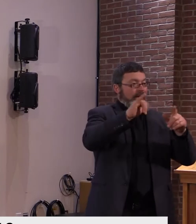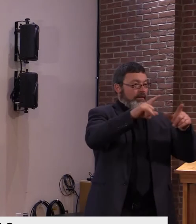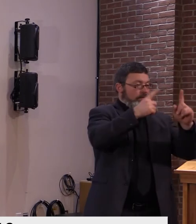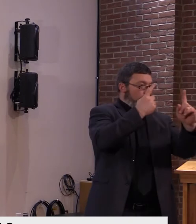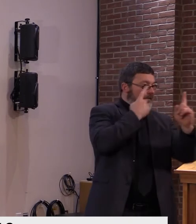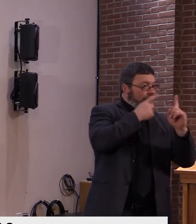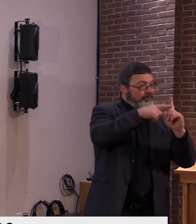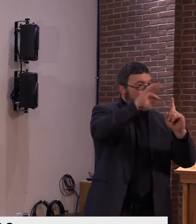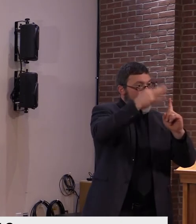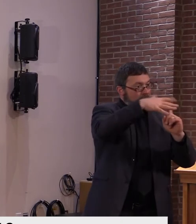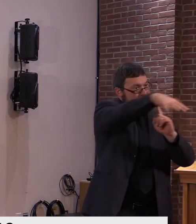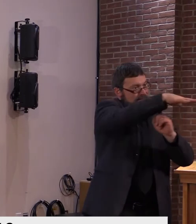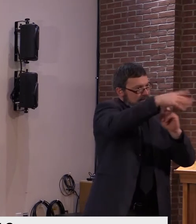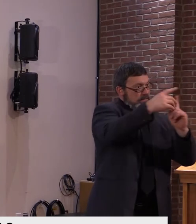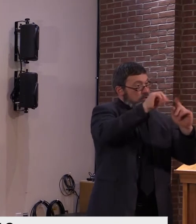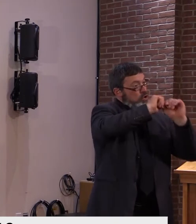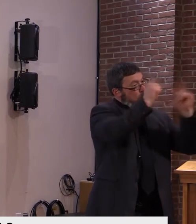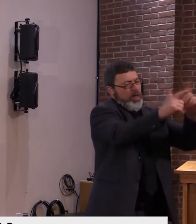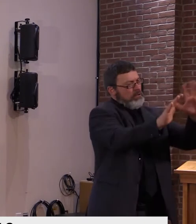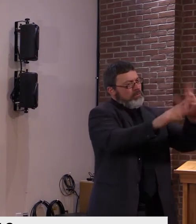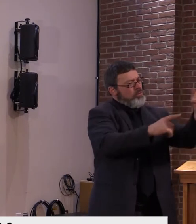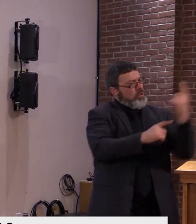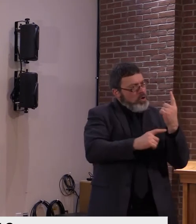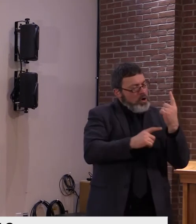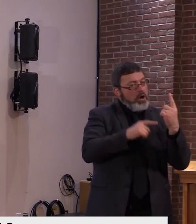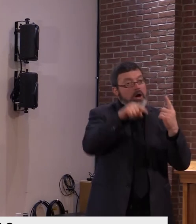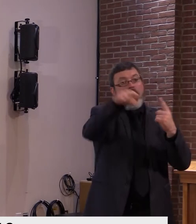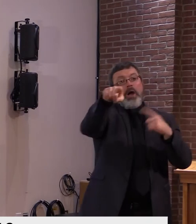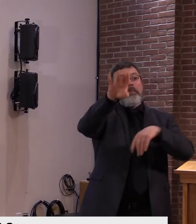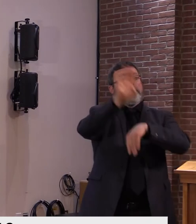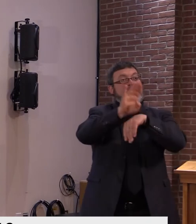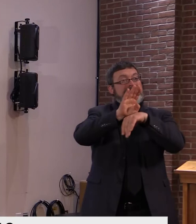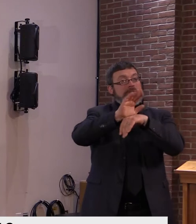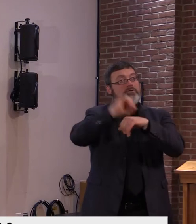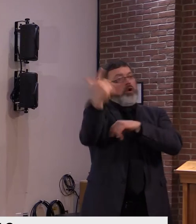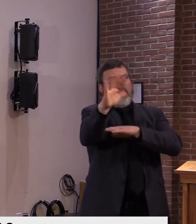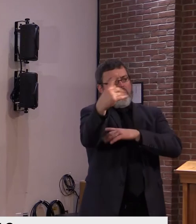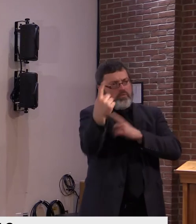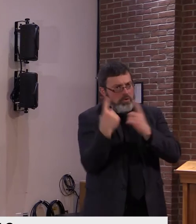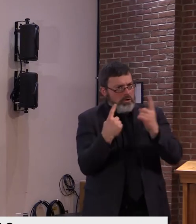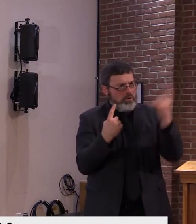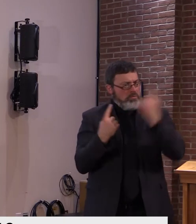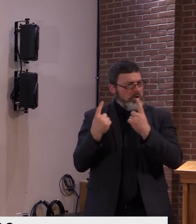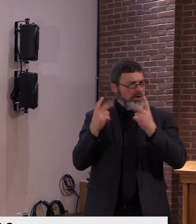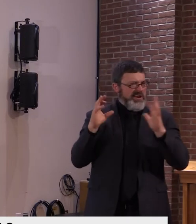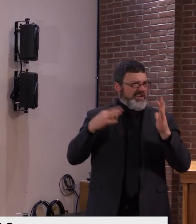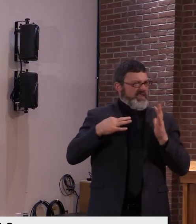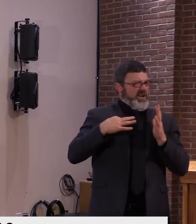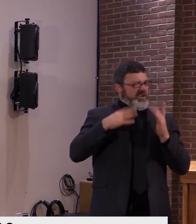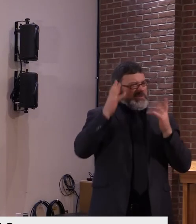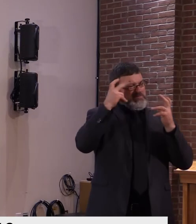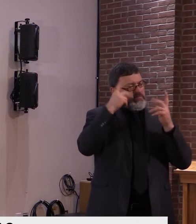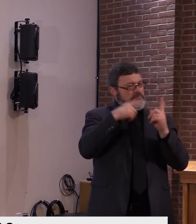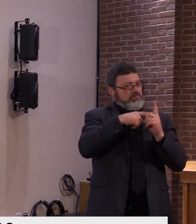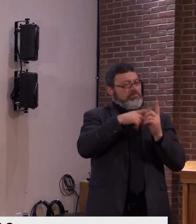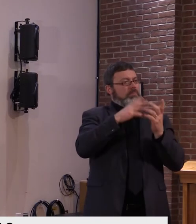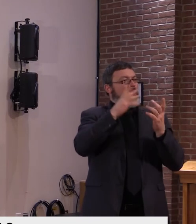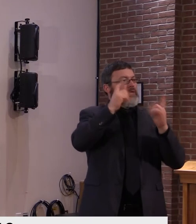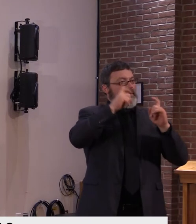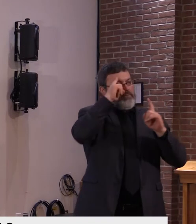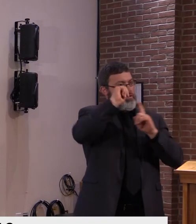the teachers are, and it's not just teachers, we should expand that, it's teachers and other staff who work in the